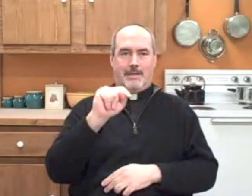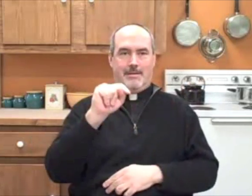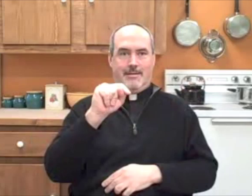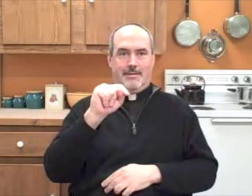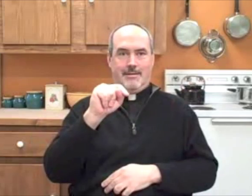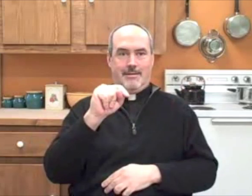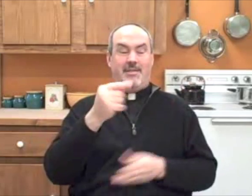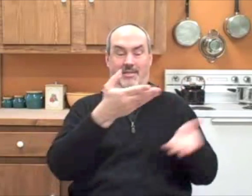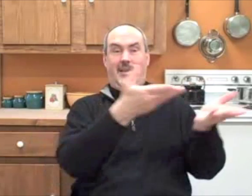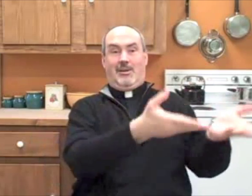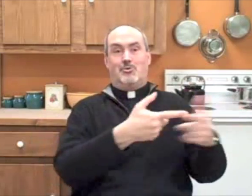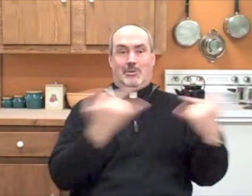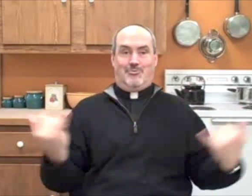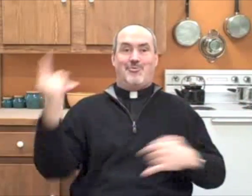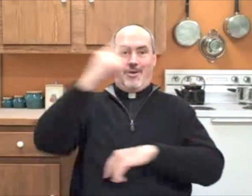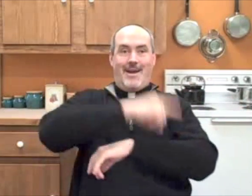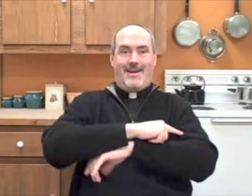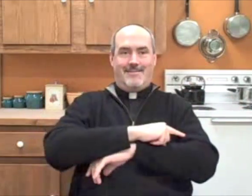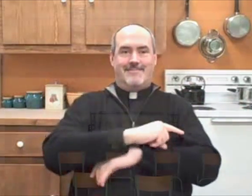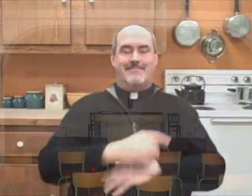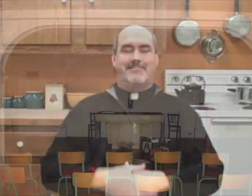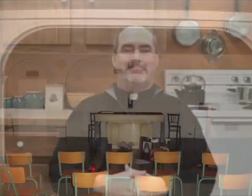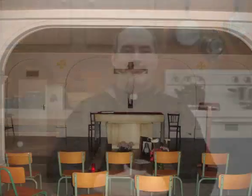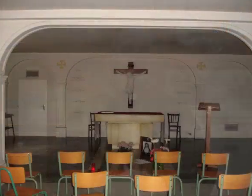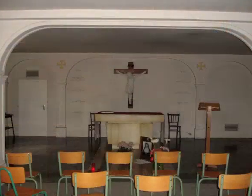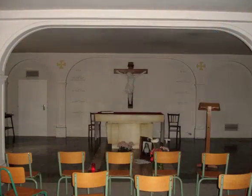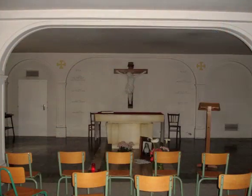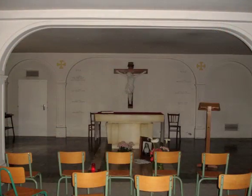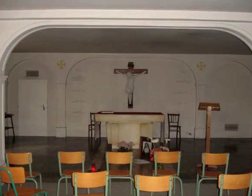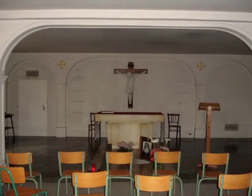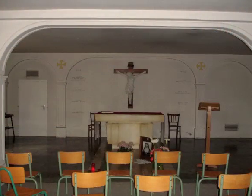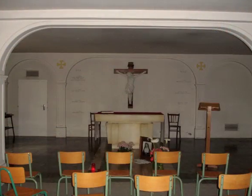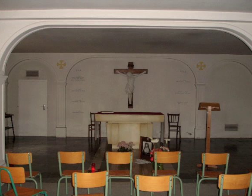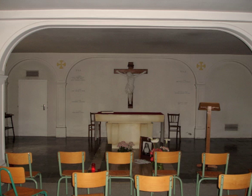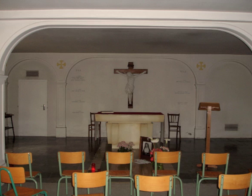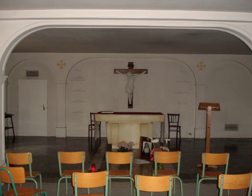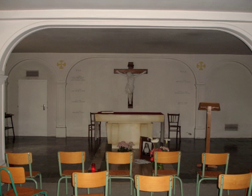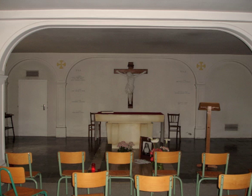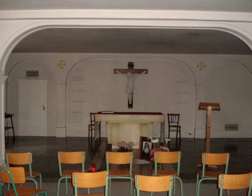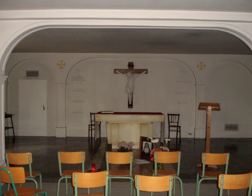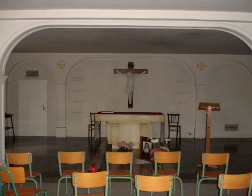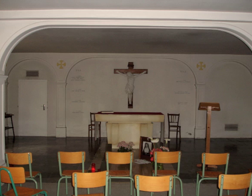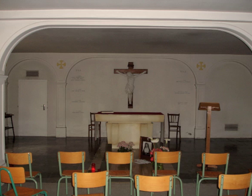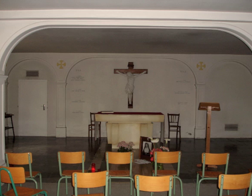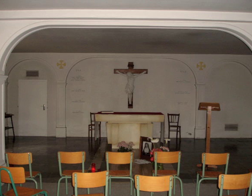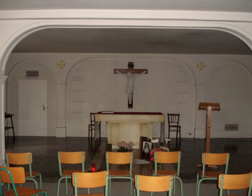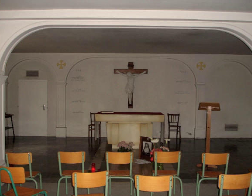in the crypt in the basement of the chapel, and she lies there till this day.